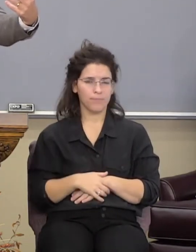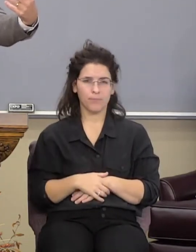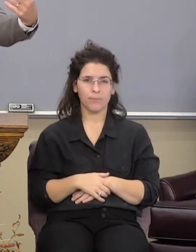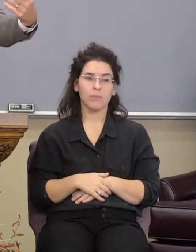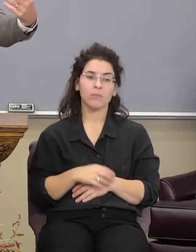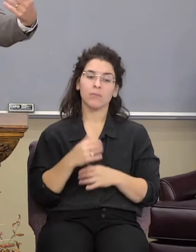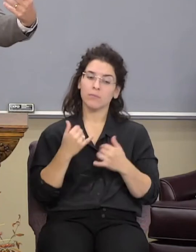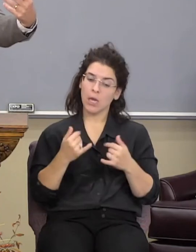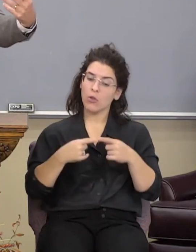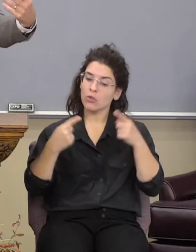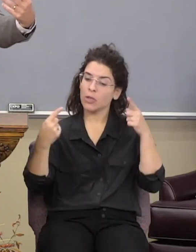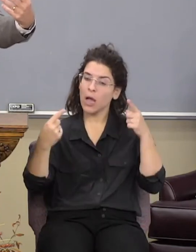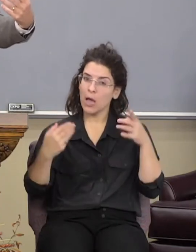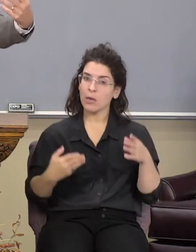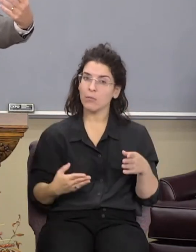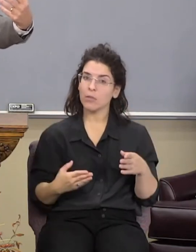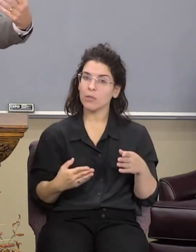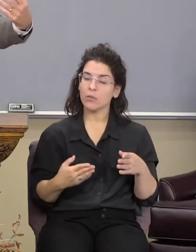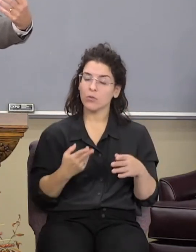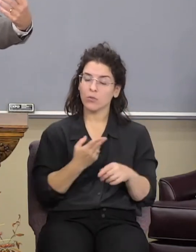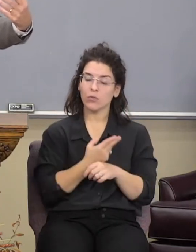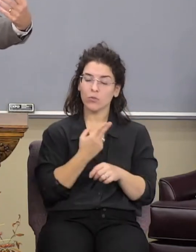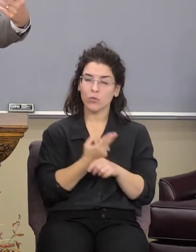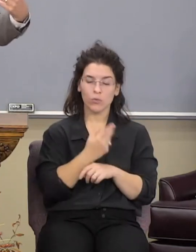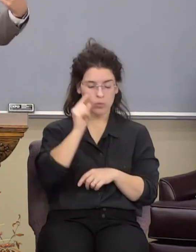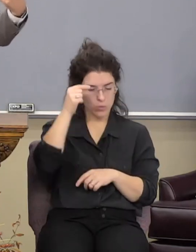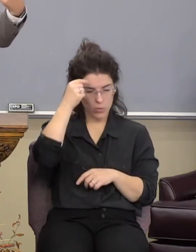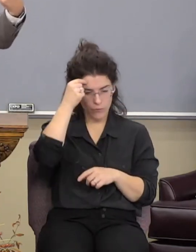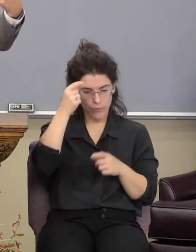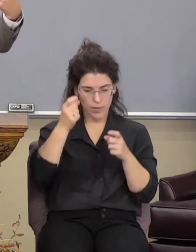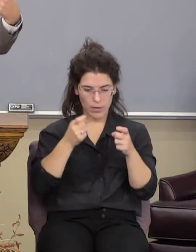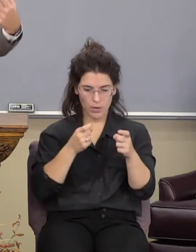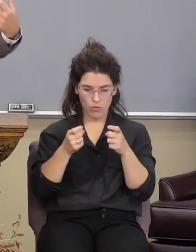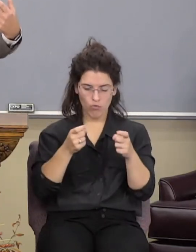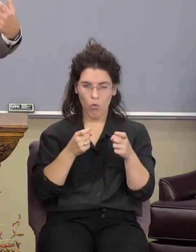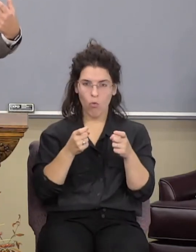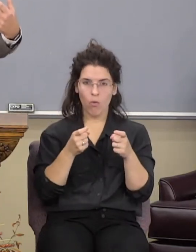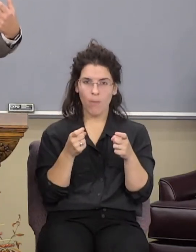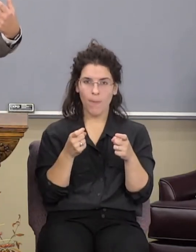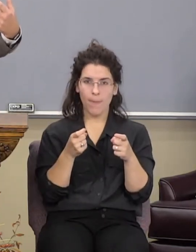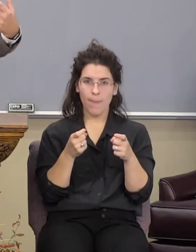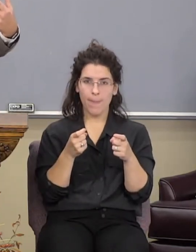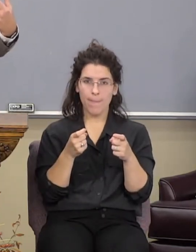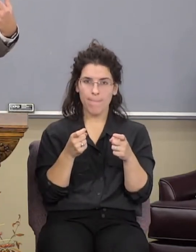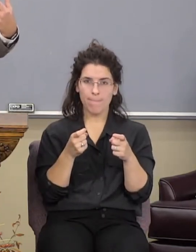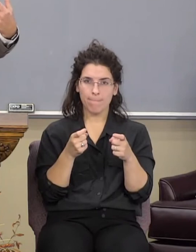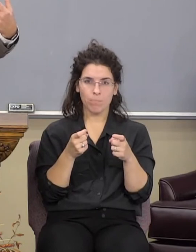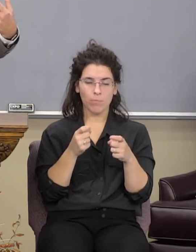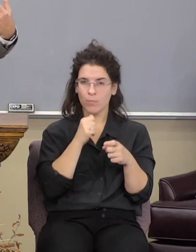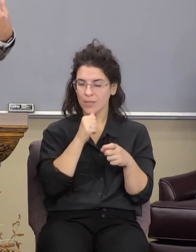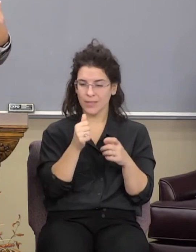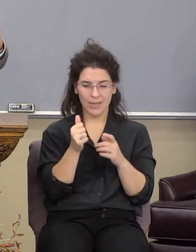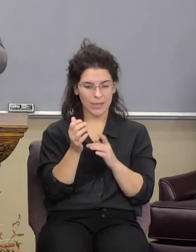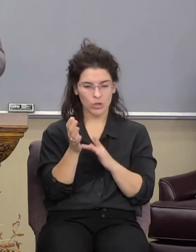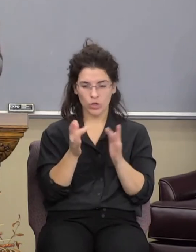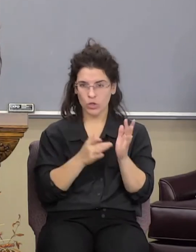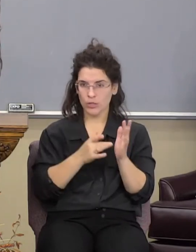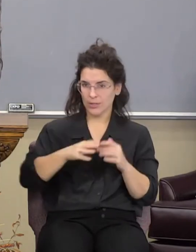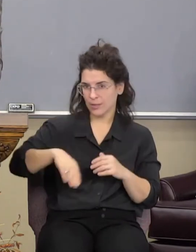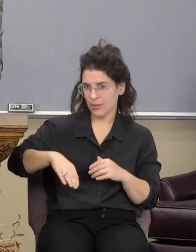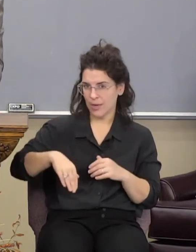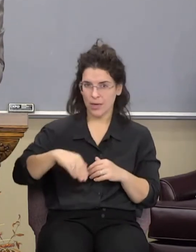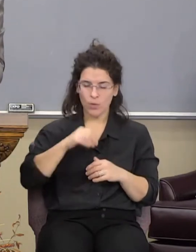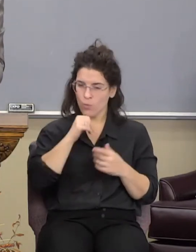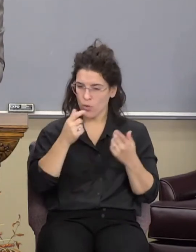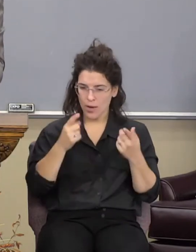an adversary who is exercising governmental control. But it isn't Jesus yet. It won't